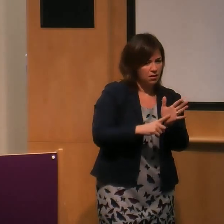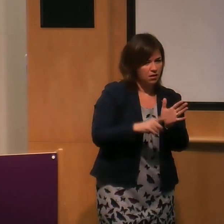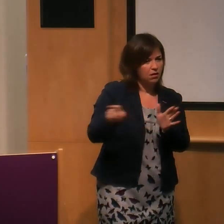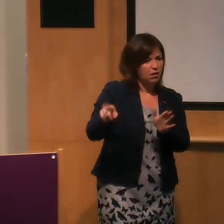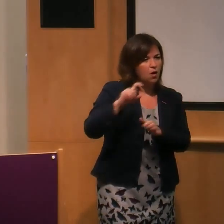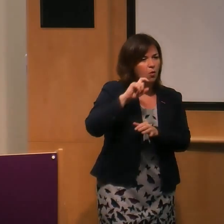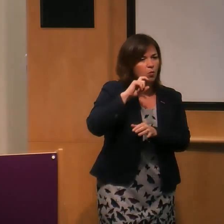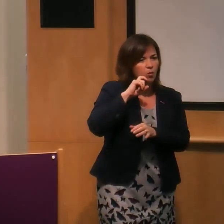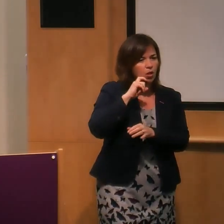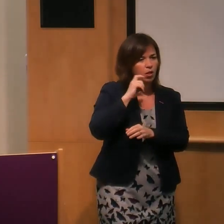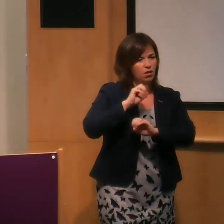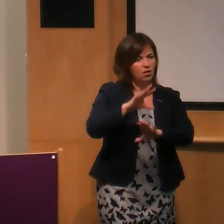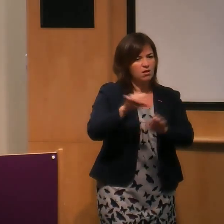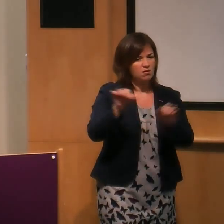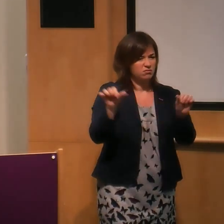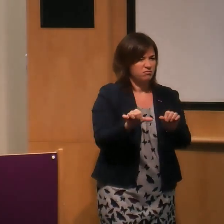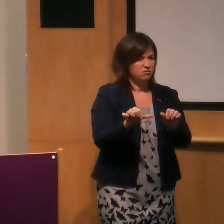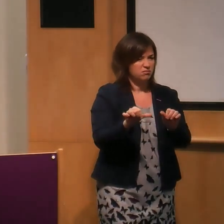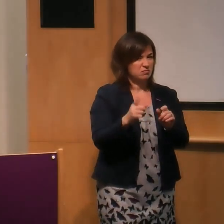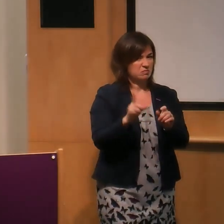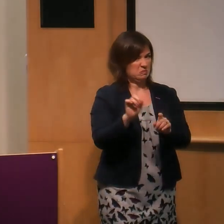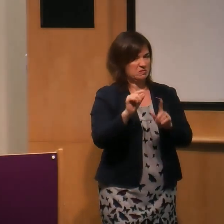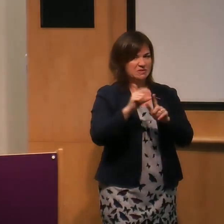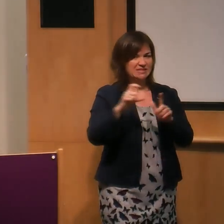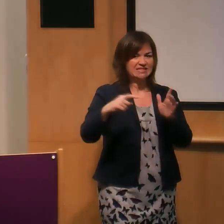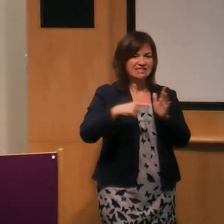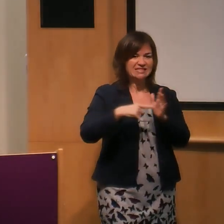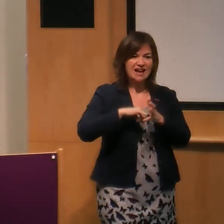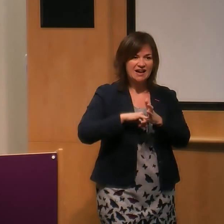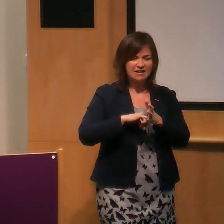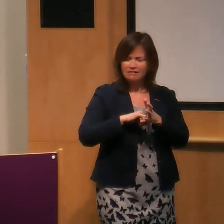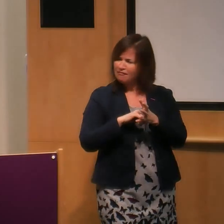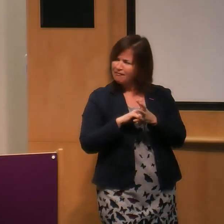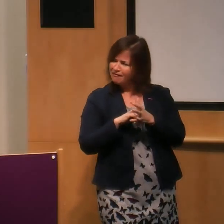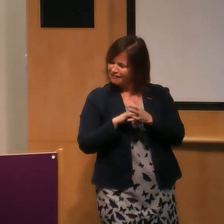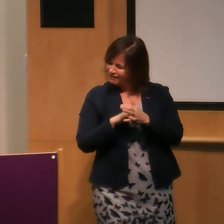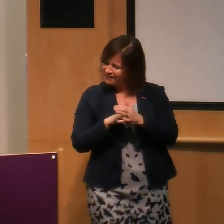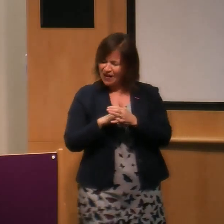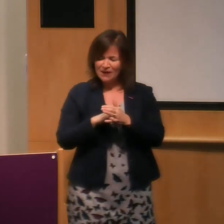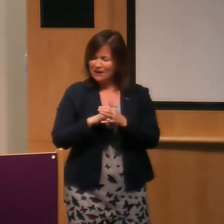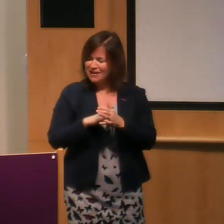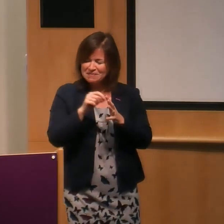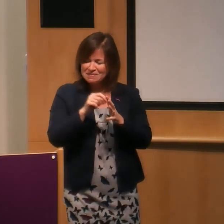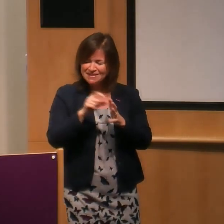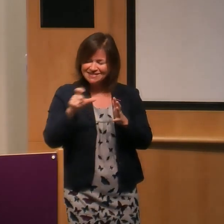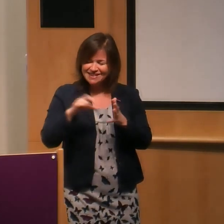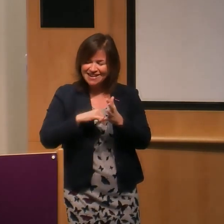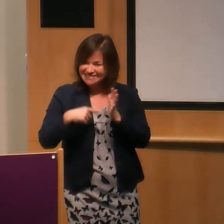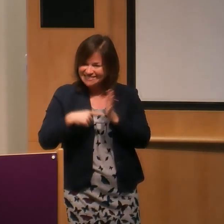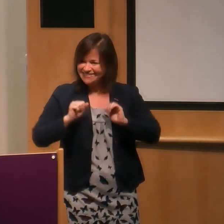we will welcome your questions there. Ashley Kendall will be our first speaker, and he will be presenting